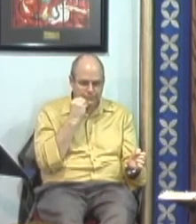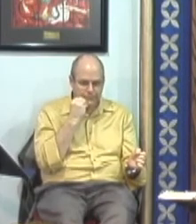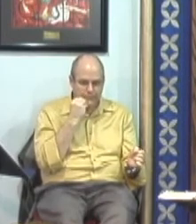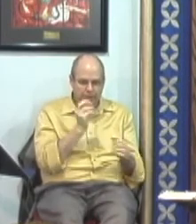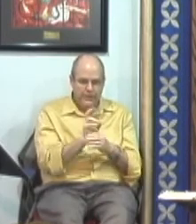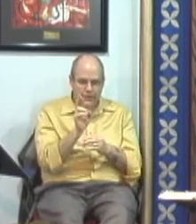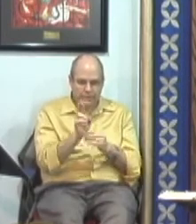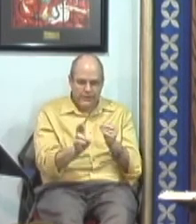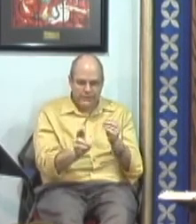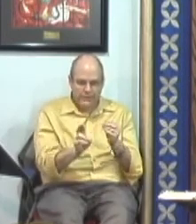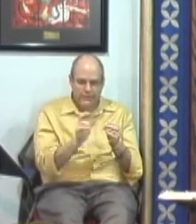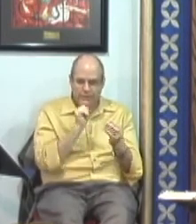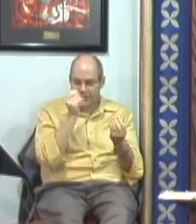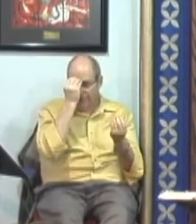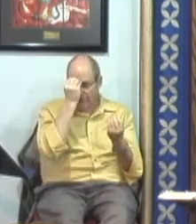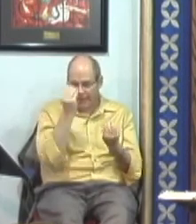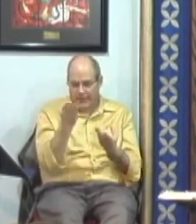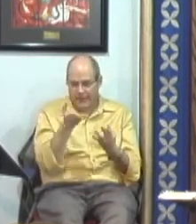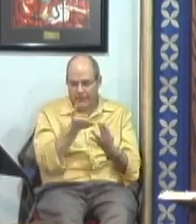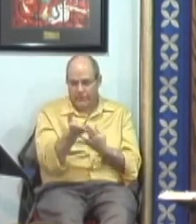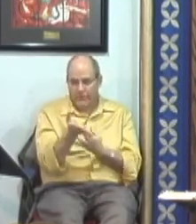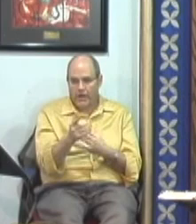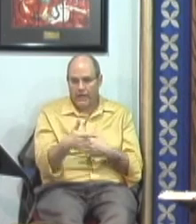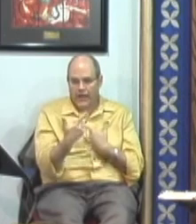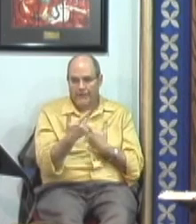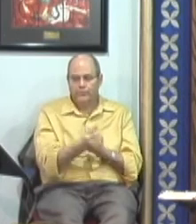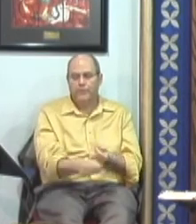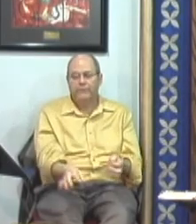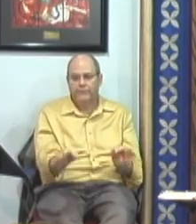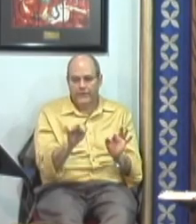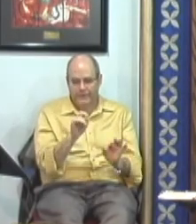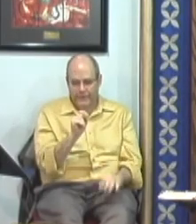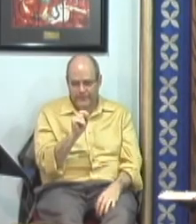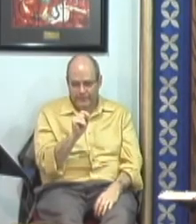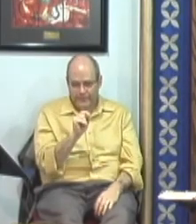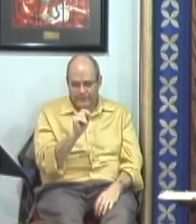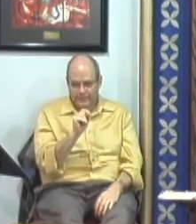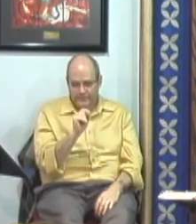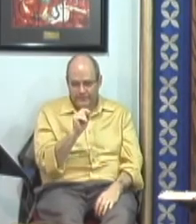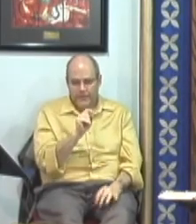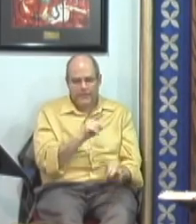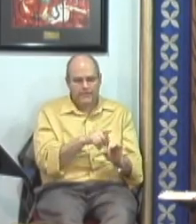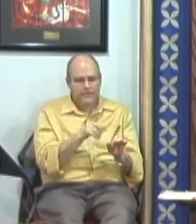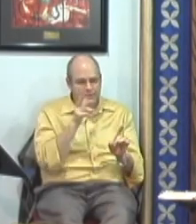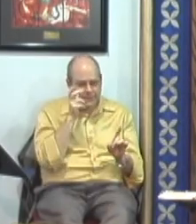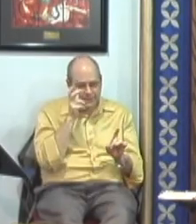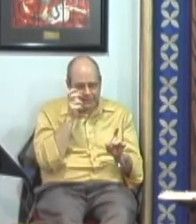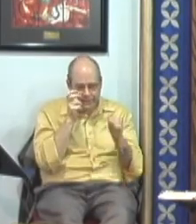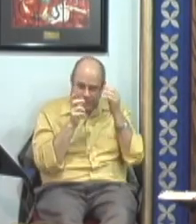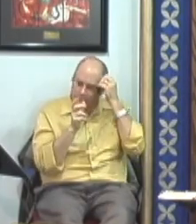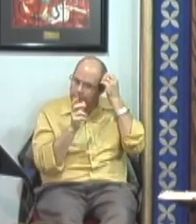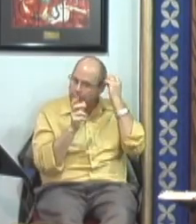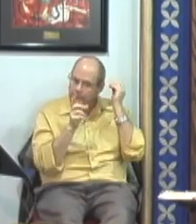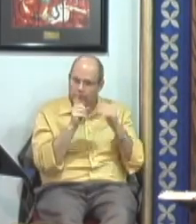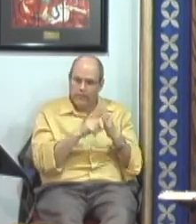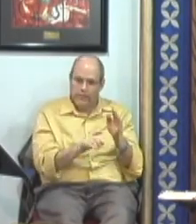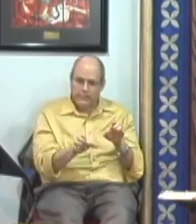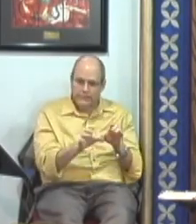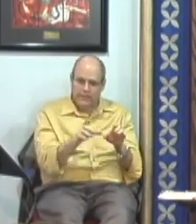the results of our disobedience all through our lives. We can be set free from those things. But listen to what was done to